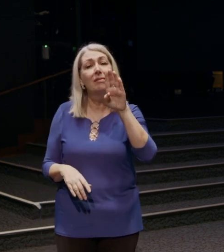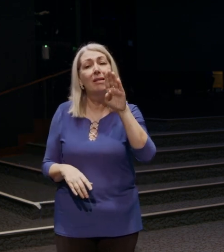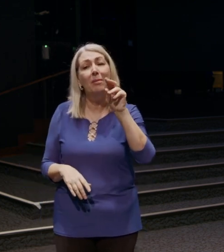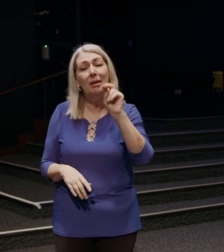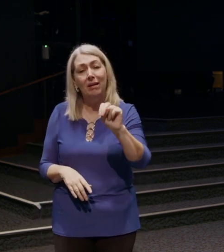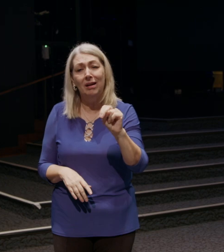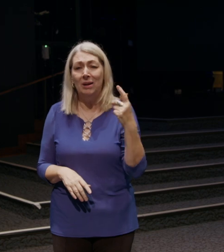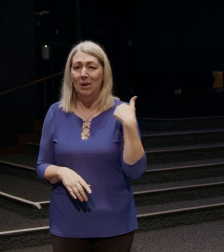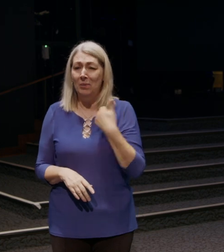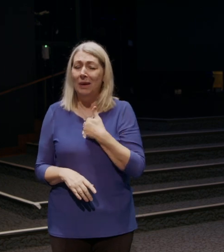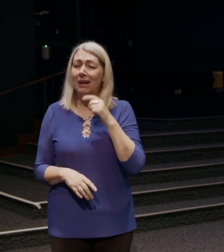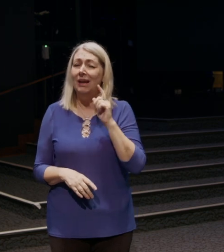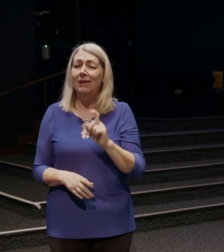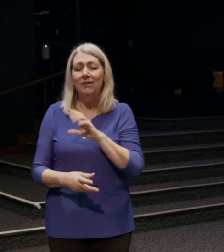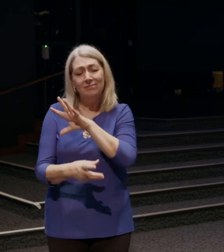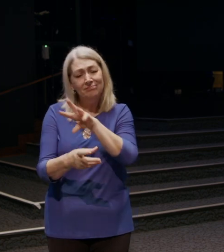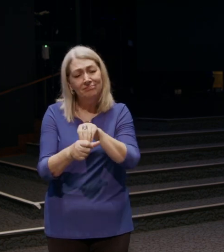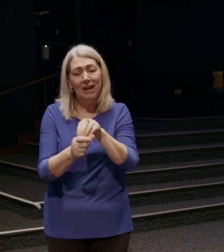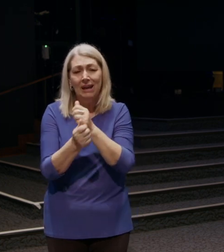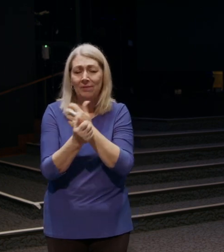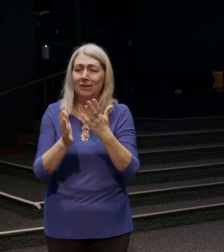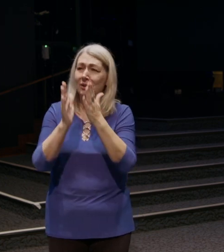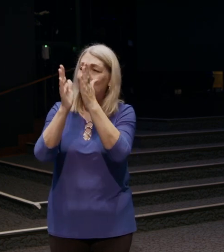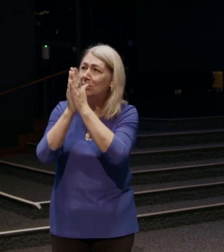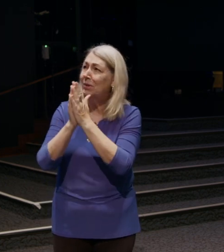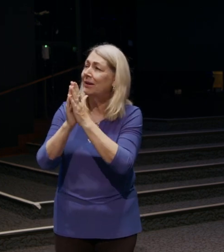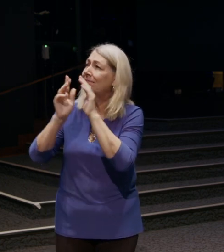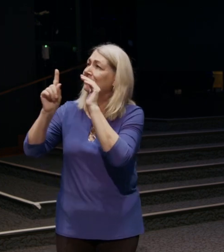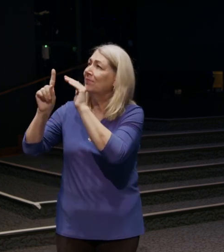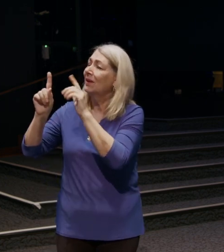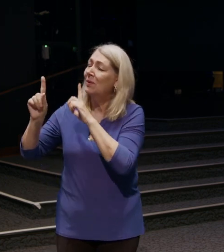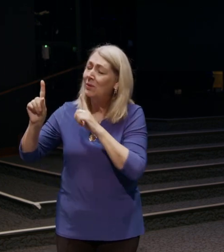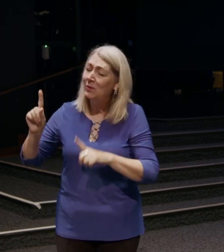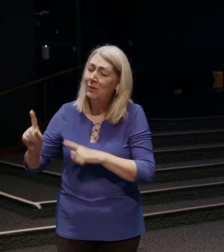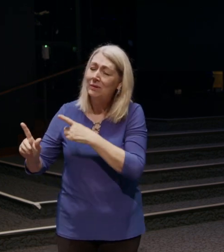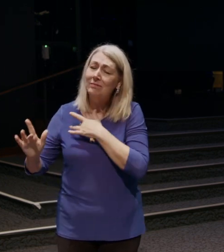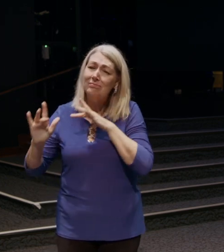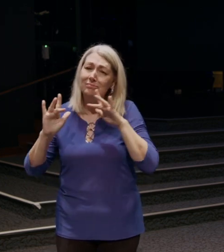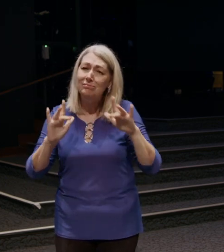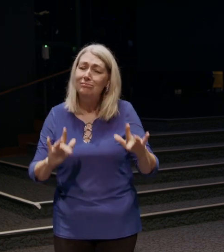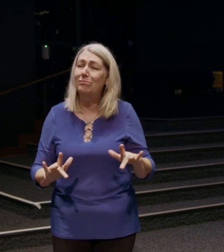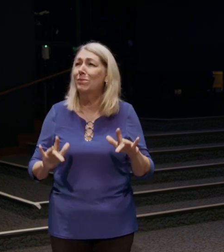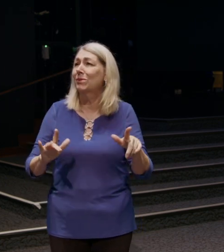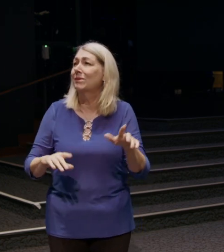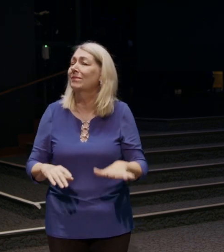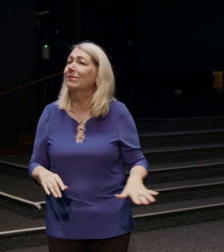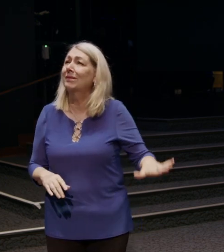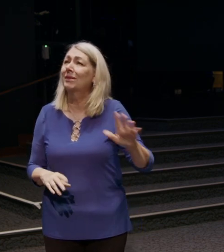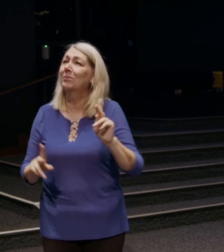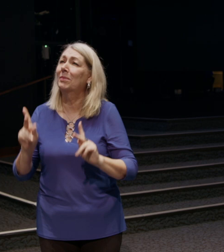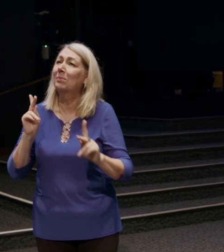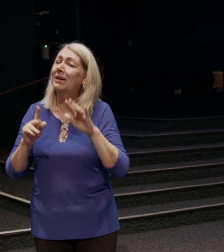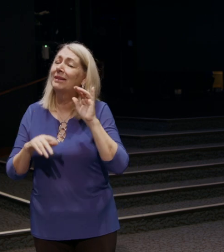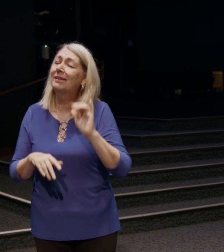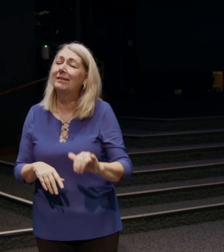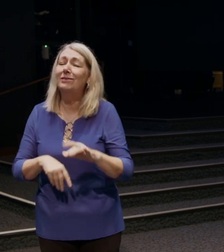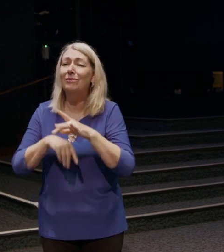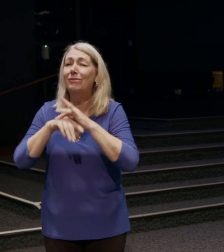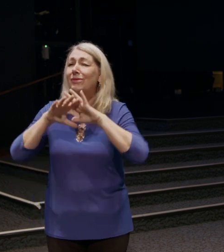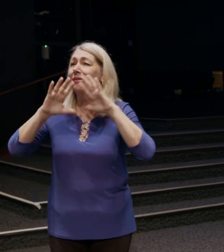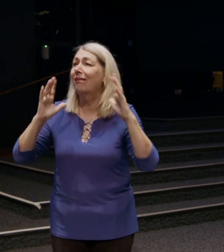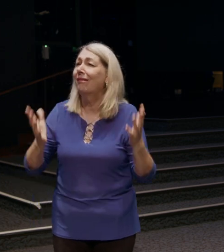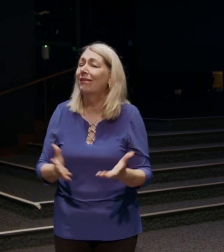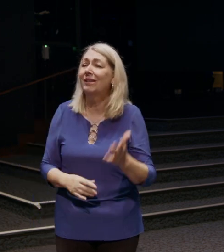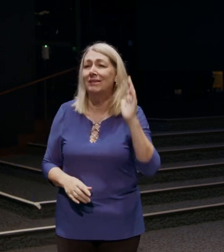just encircle everything in prayer. So, Lord Jesus, have mercy, please, upon this planet of yours. It does